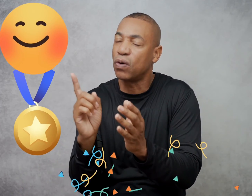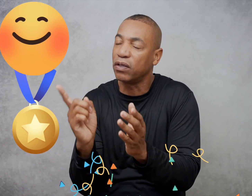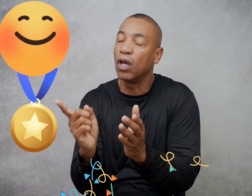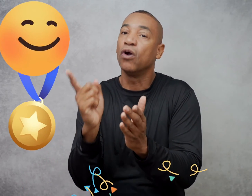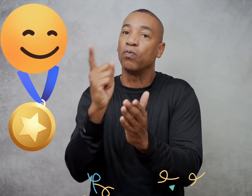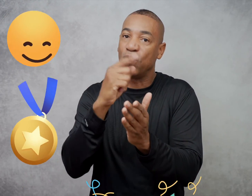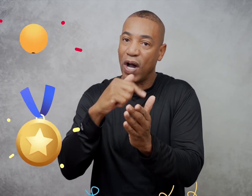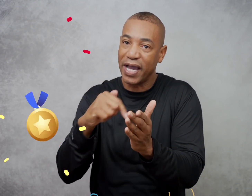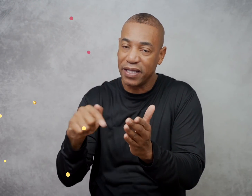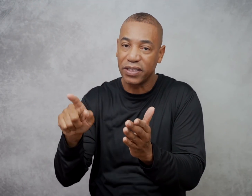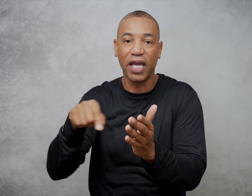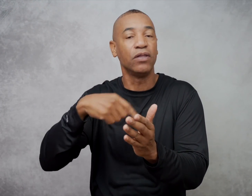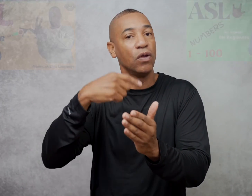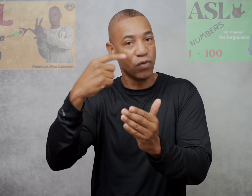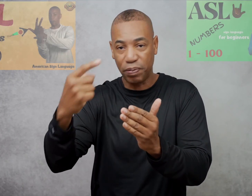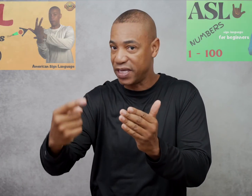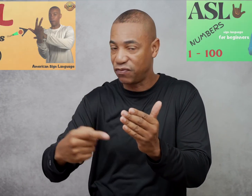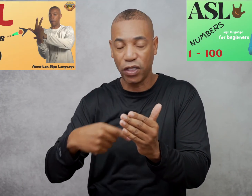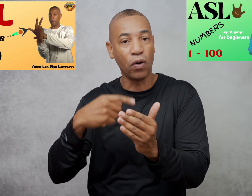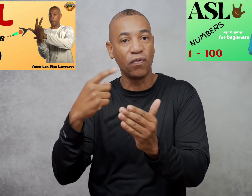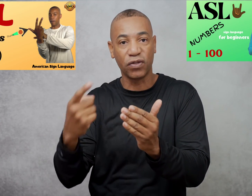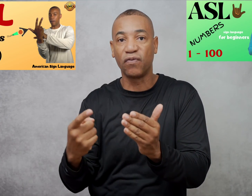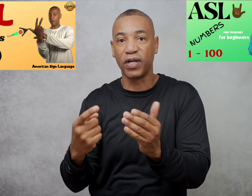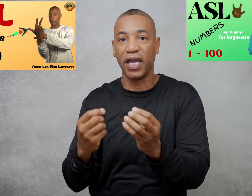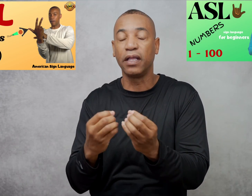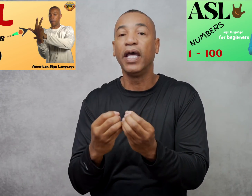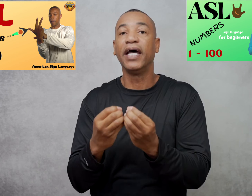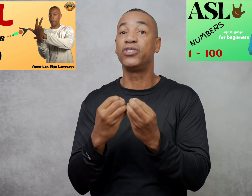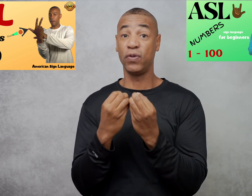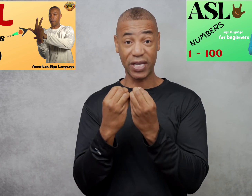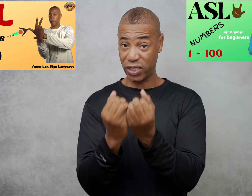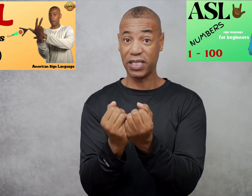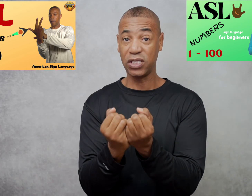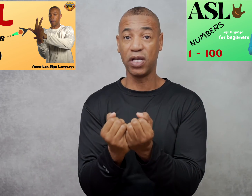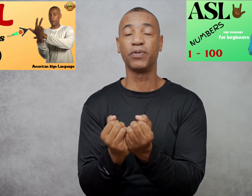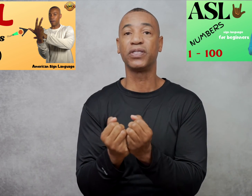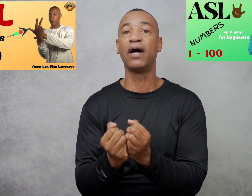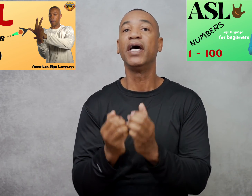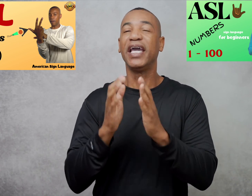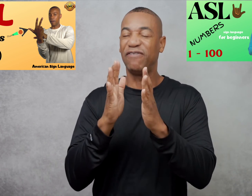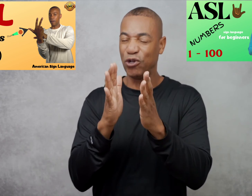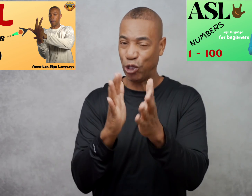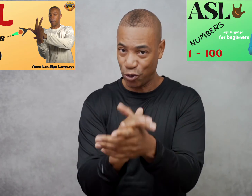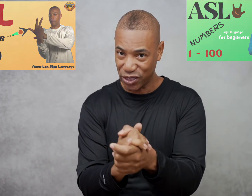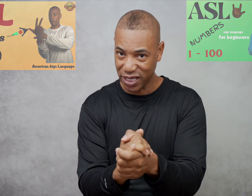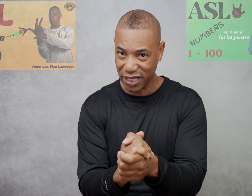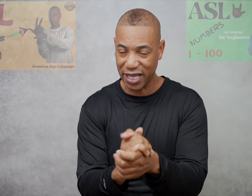and rewind this and replay this video over and over again until you actually get these numbers. Now, if you learned anything, and I hope